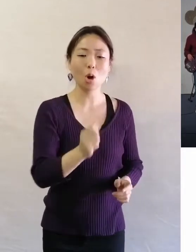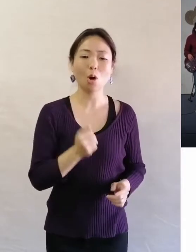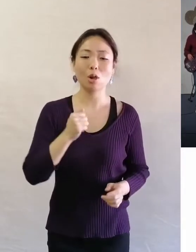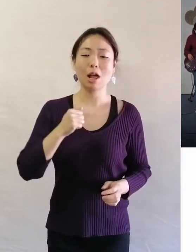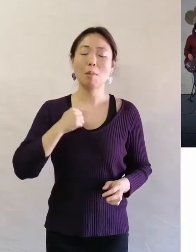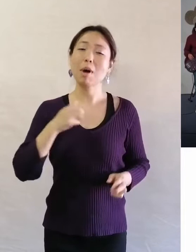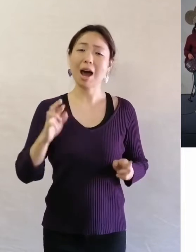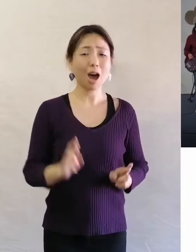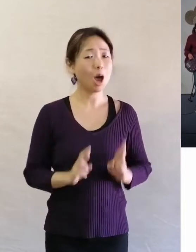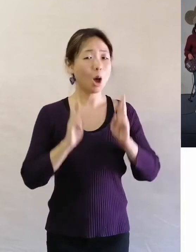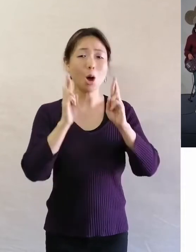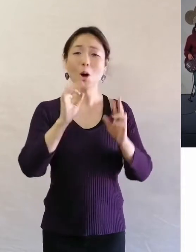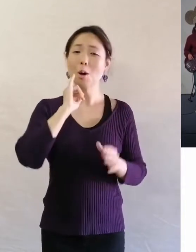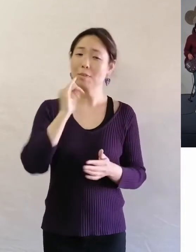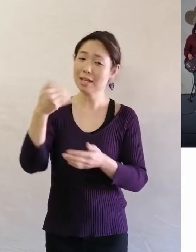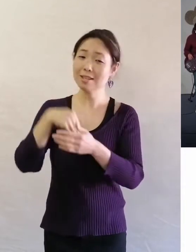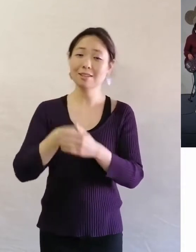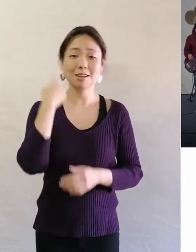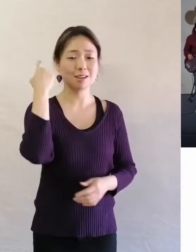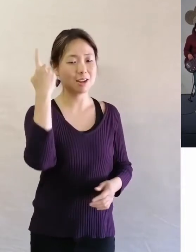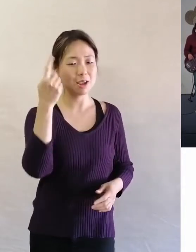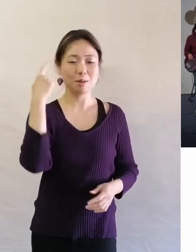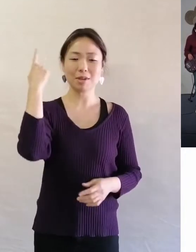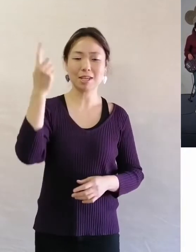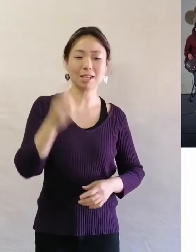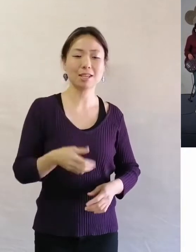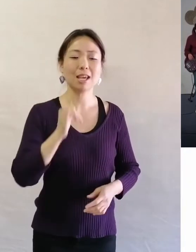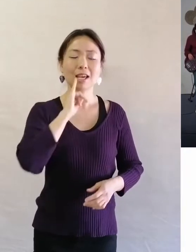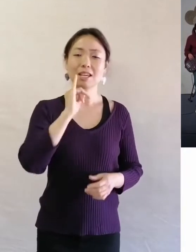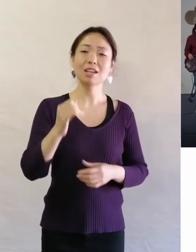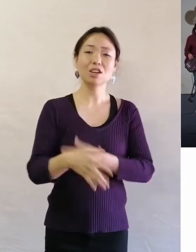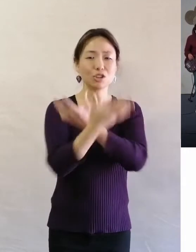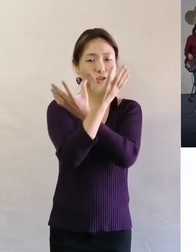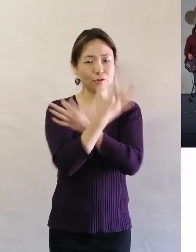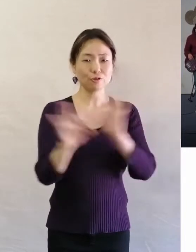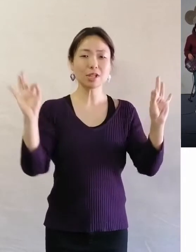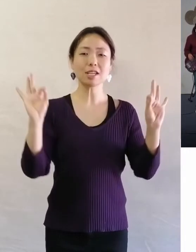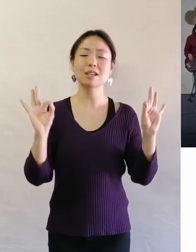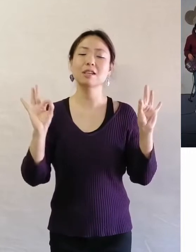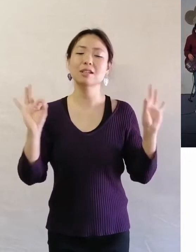Jesus. And oh, my hope is in Him. He is